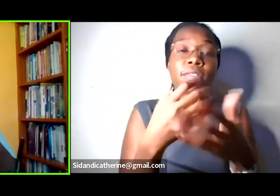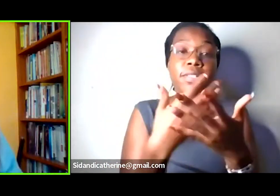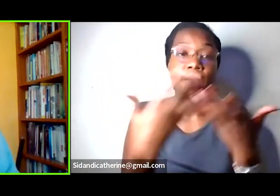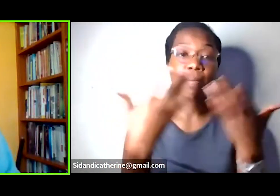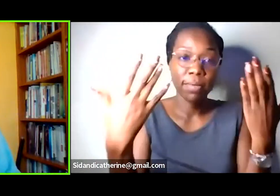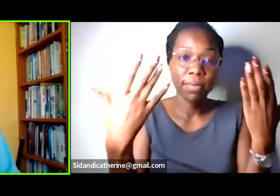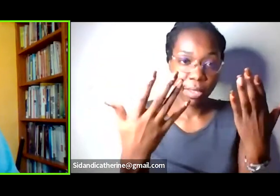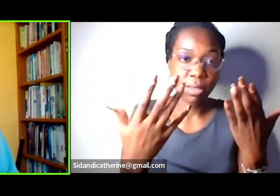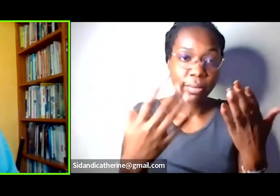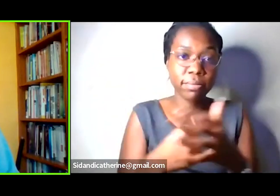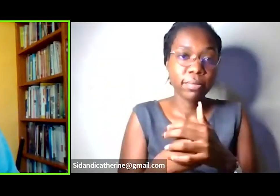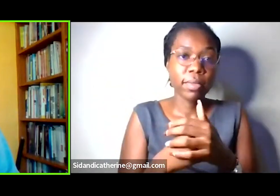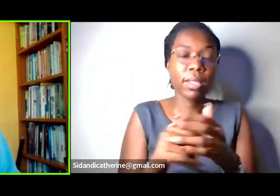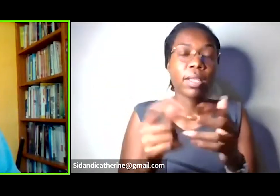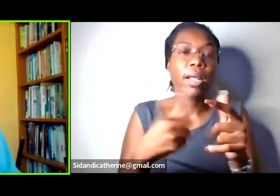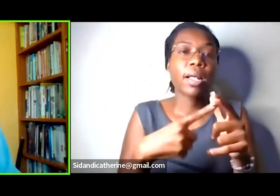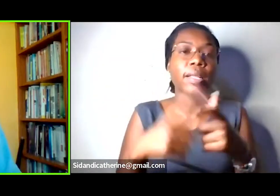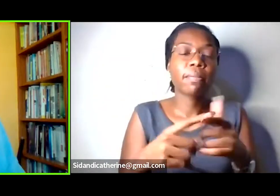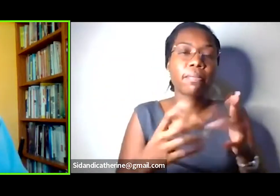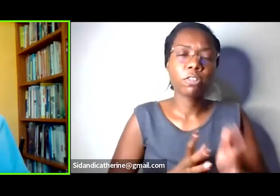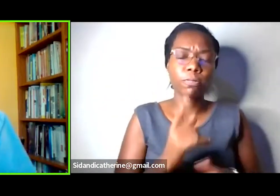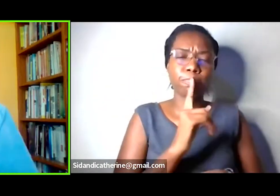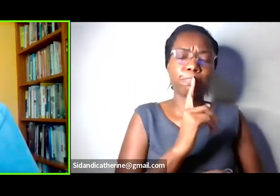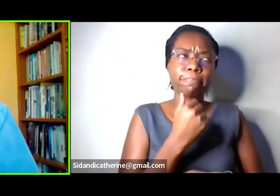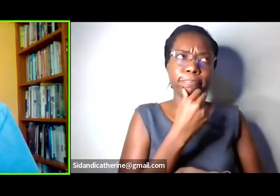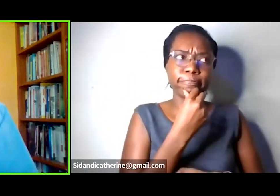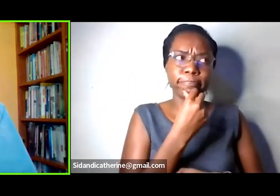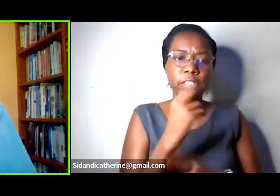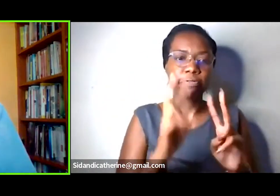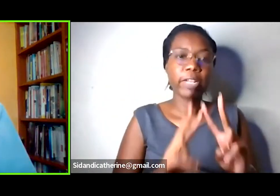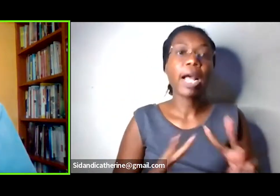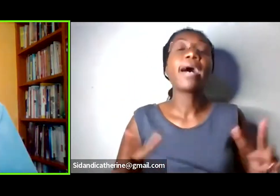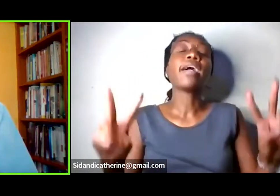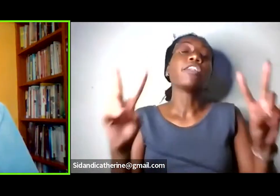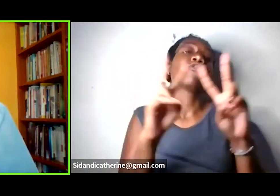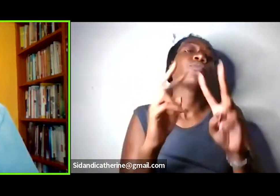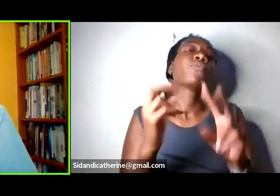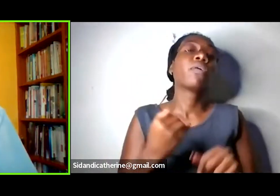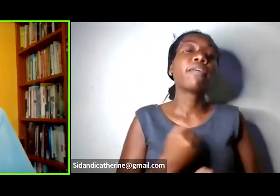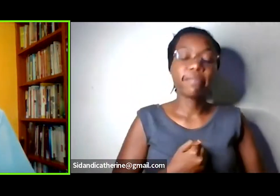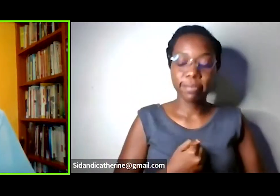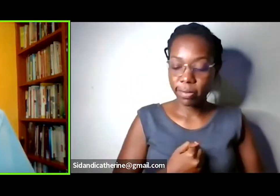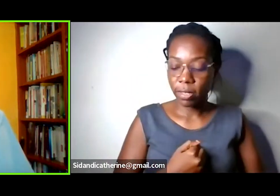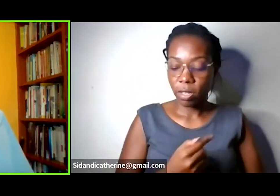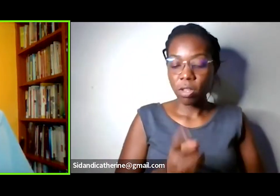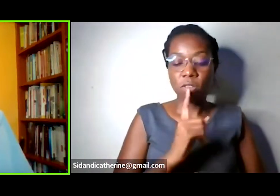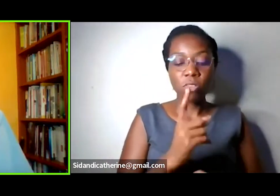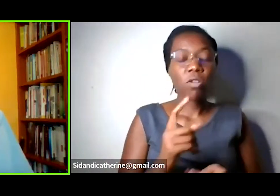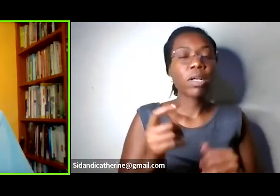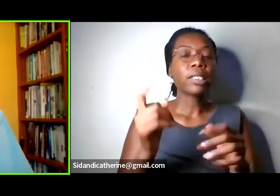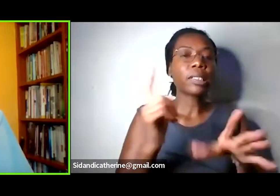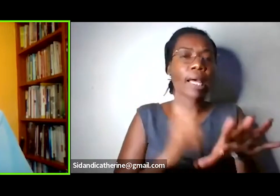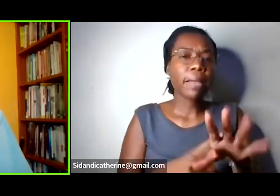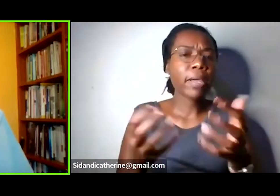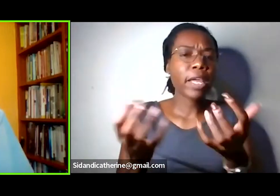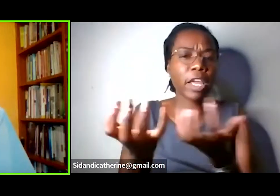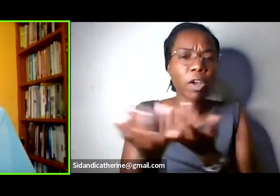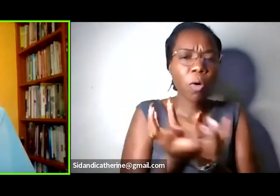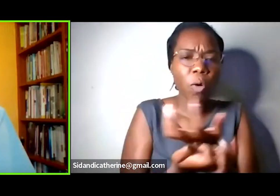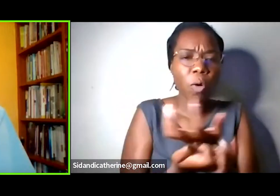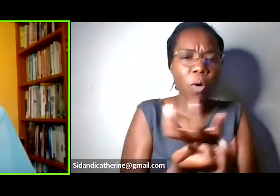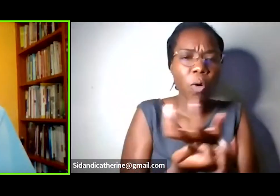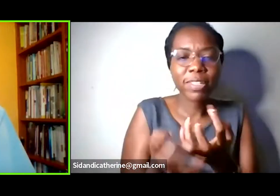work, bulk SMS. Every single day, you are getting an SMS marketing message. The players